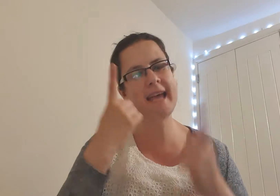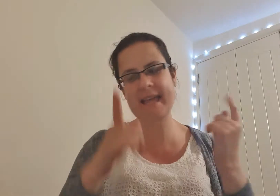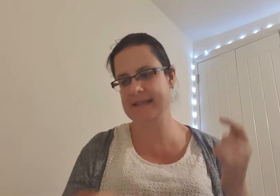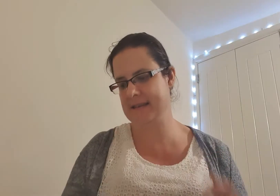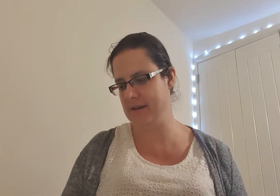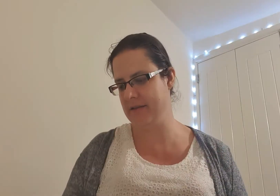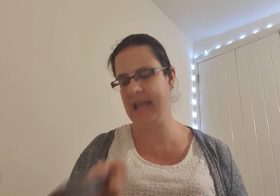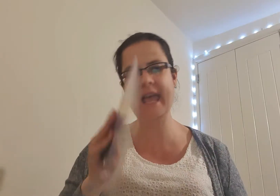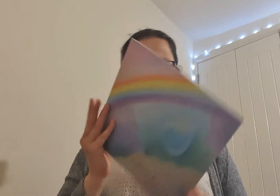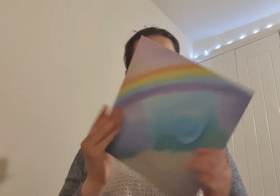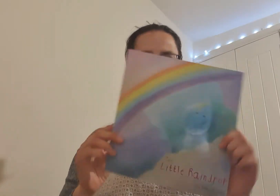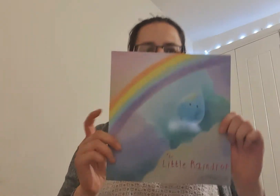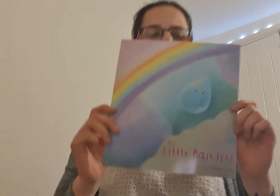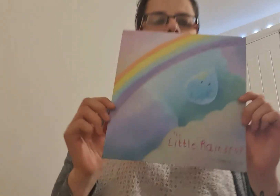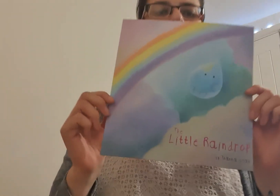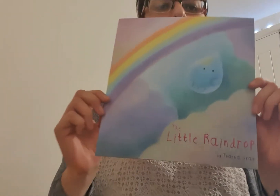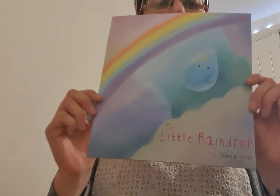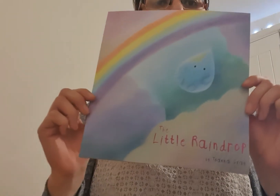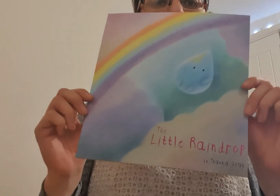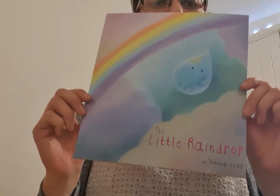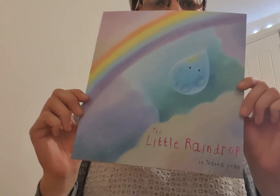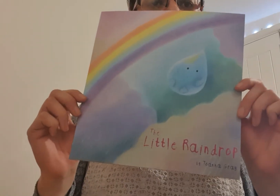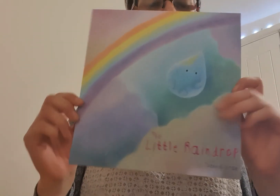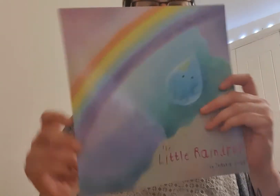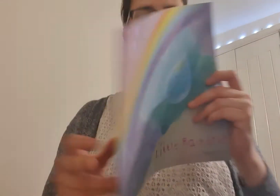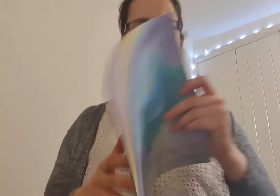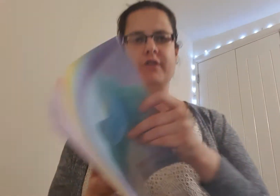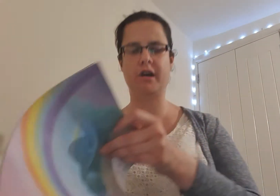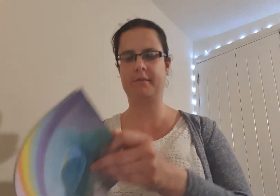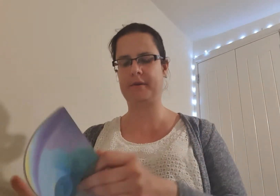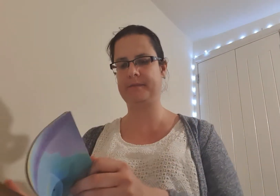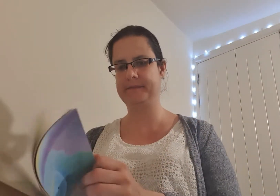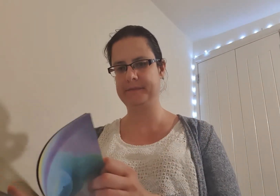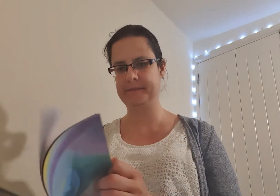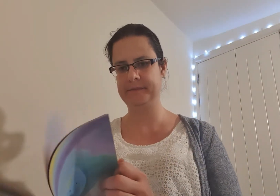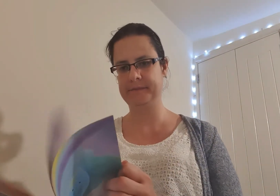today's story is The Little Raindrop.